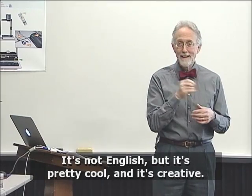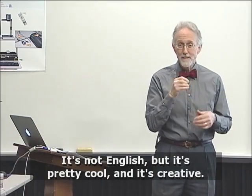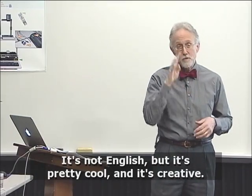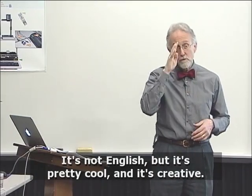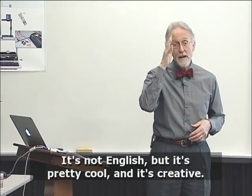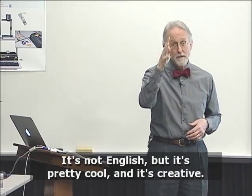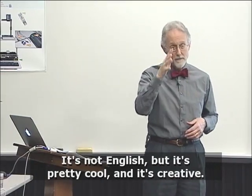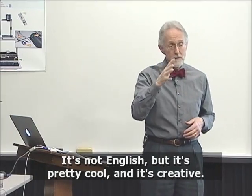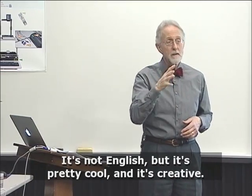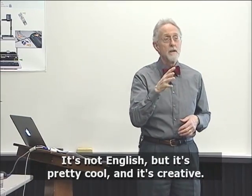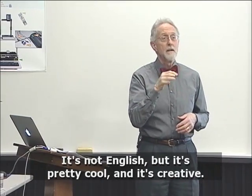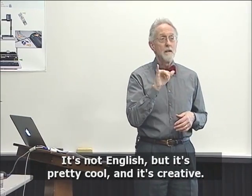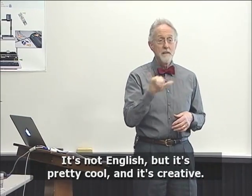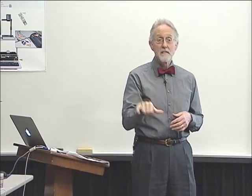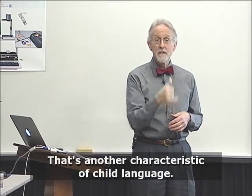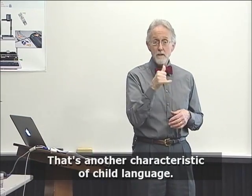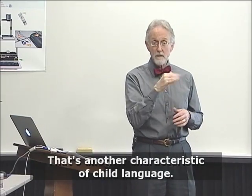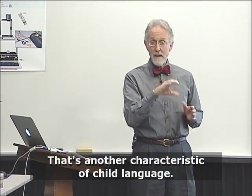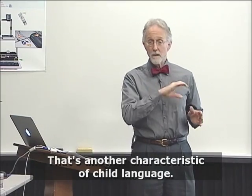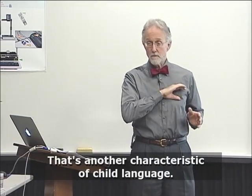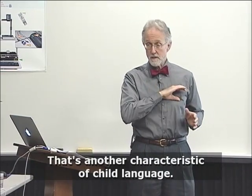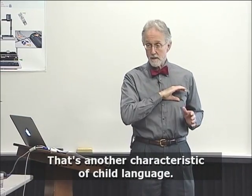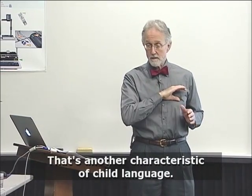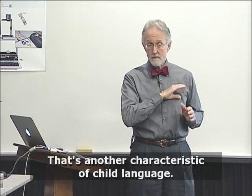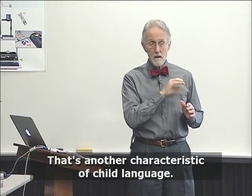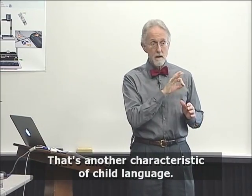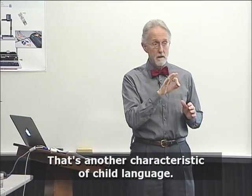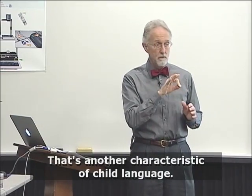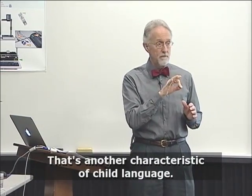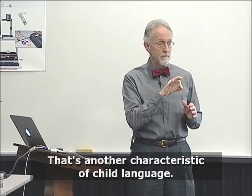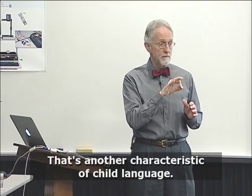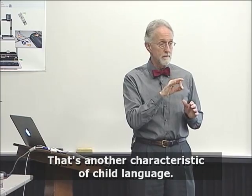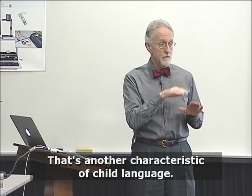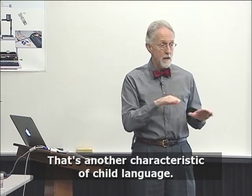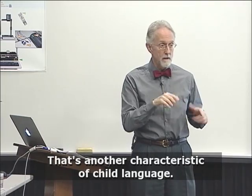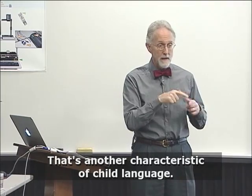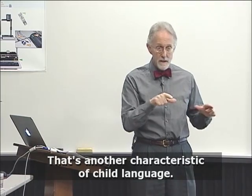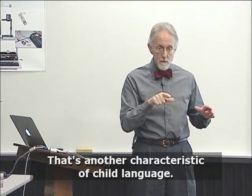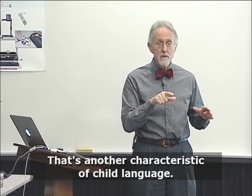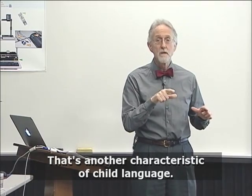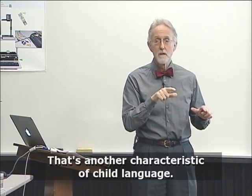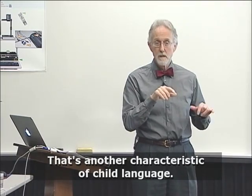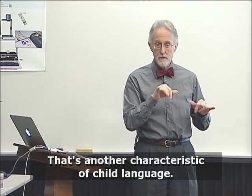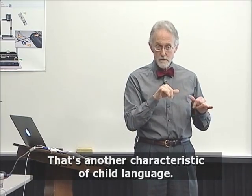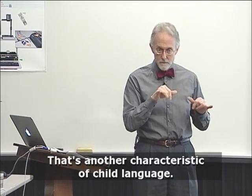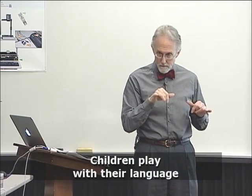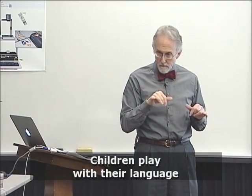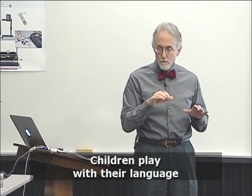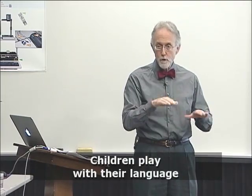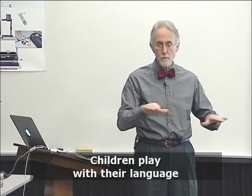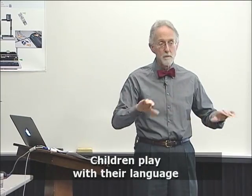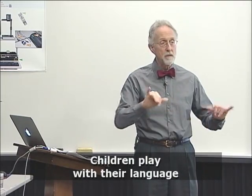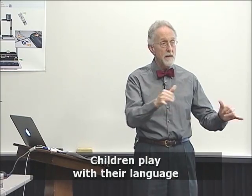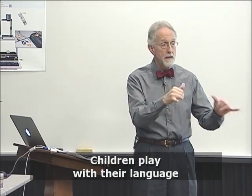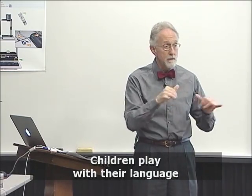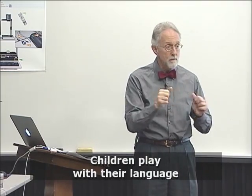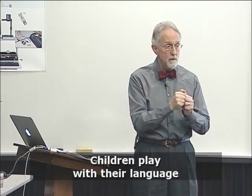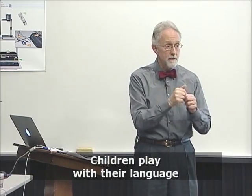it's creative. That's another characteristic of child language. Children play with